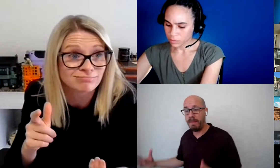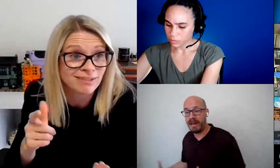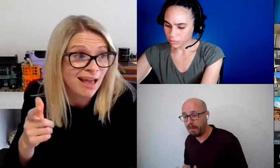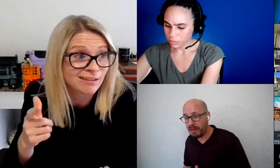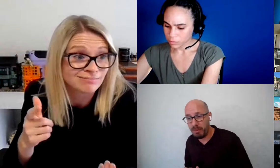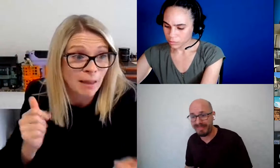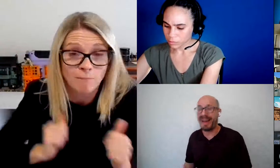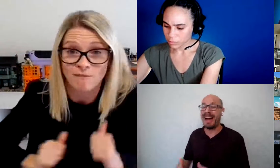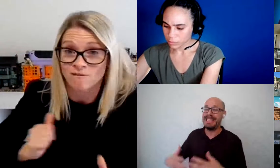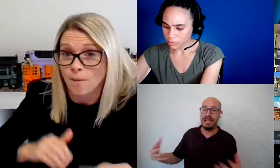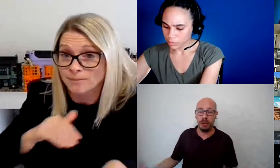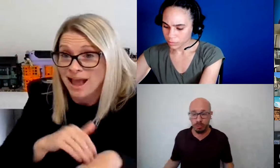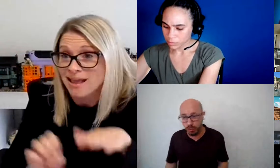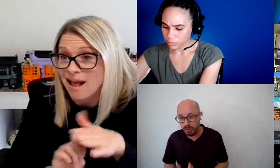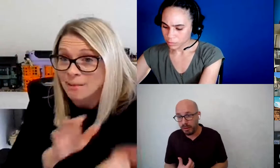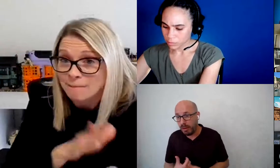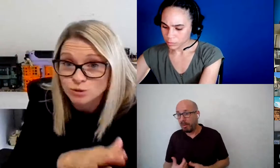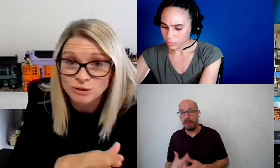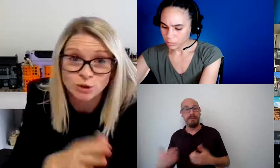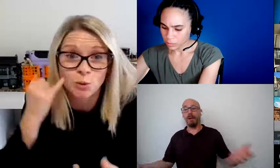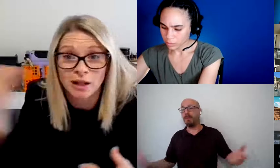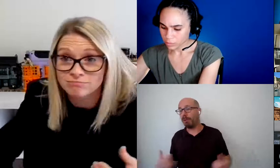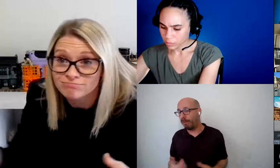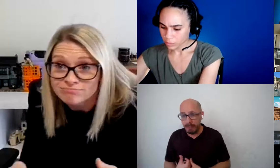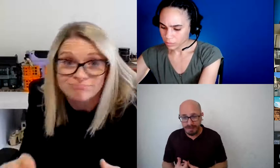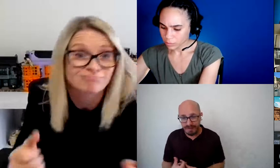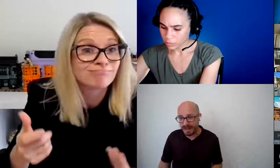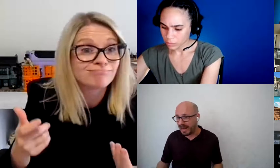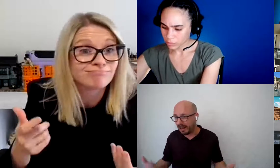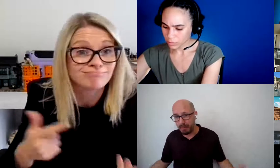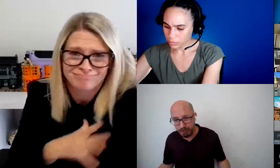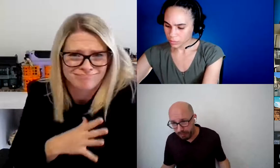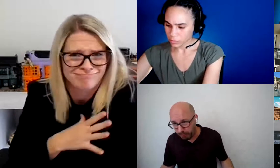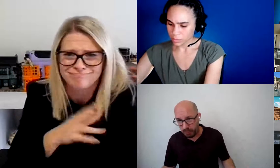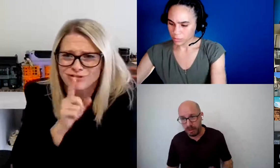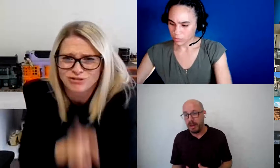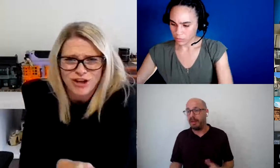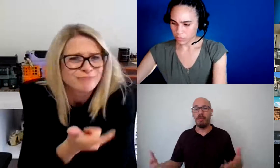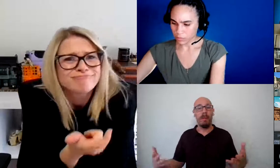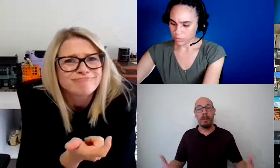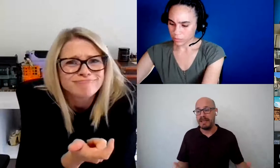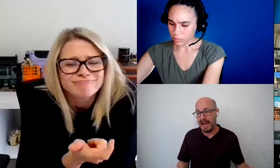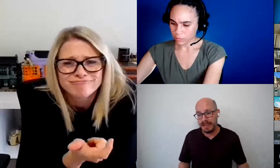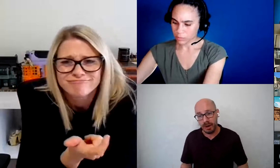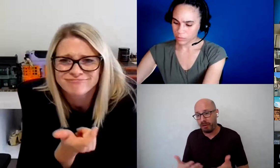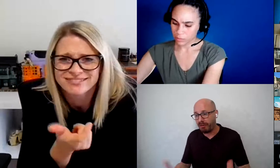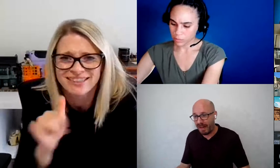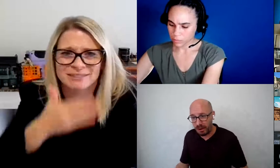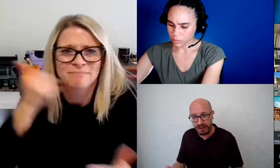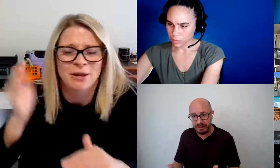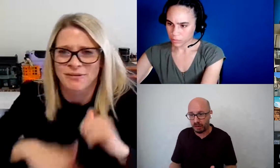while that may not be the most ideal route, but for a performance at an elementary school, so mom and dad can understand their